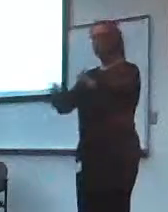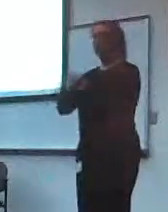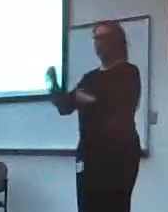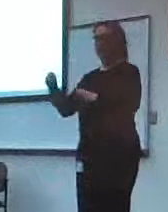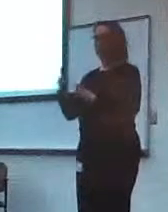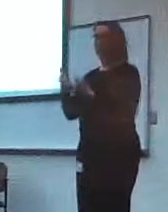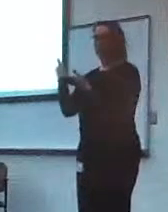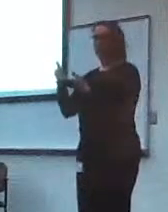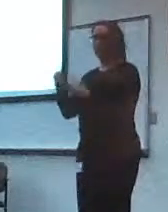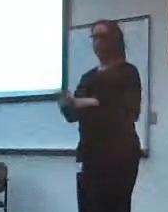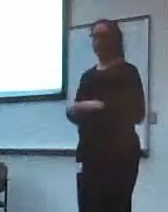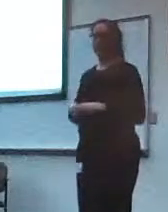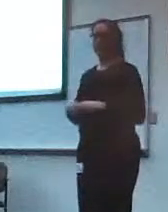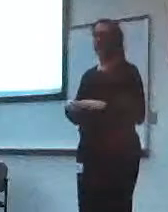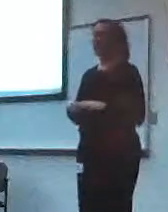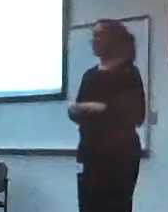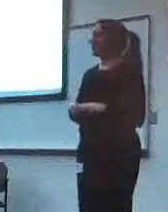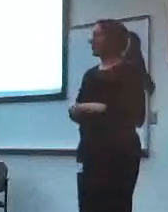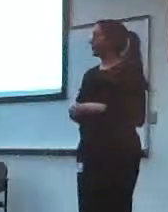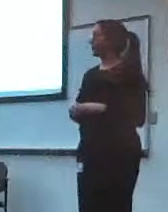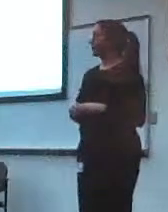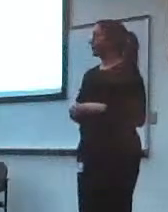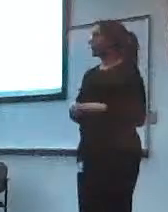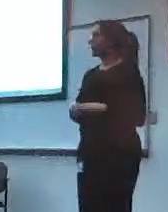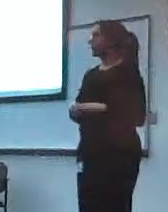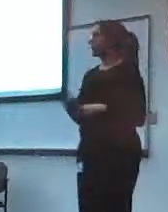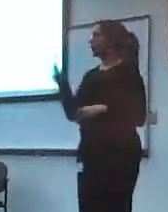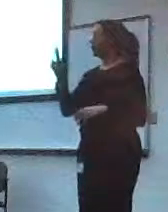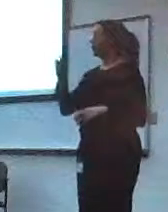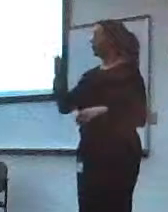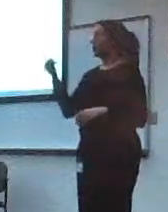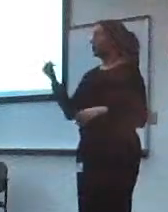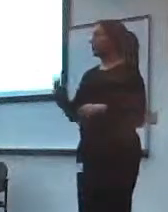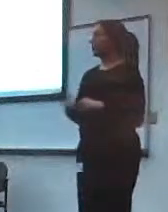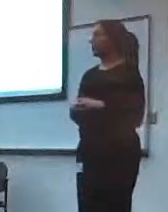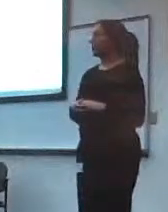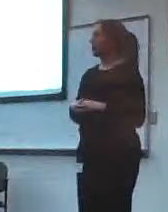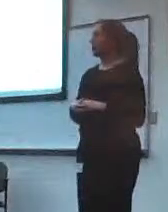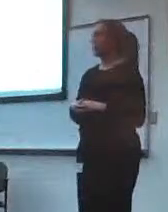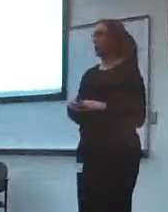And it's for the change and benefit of the social welfare.